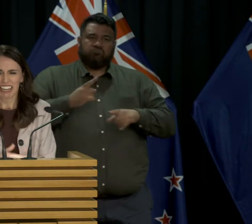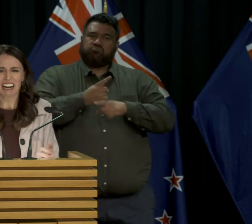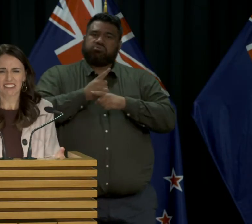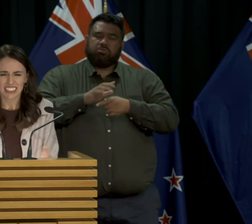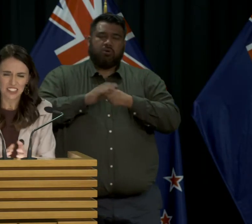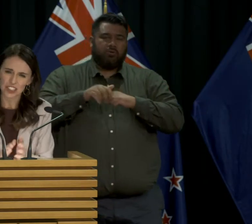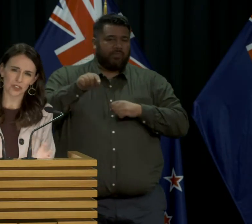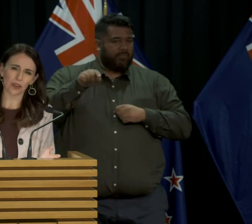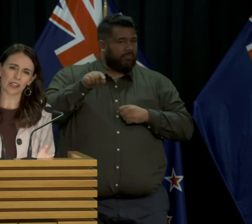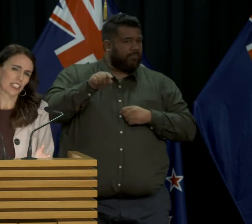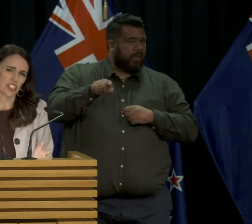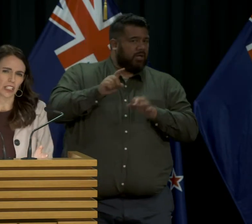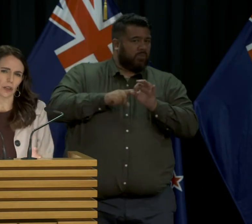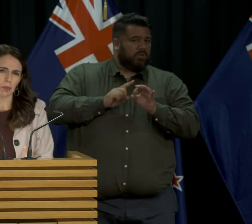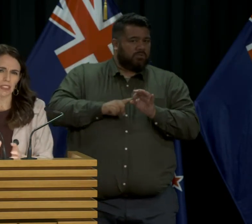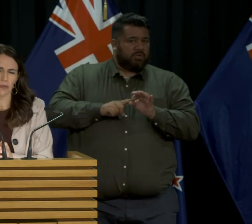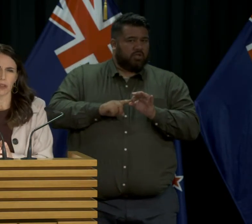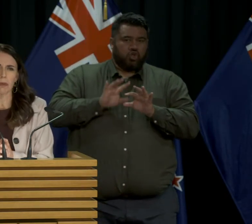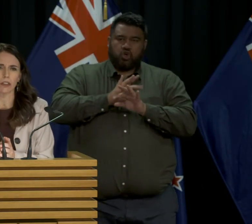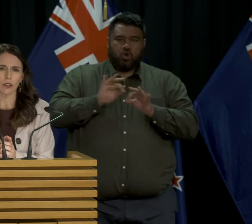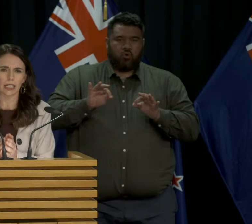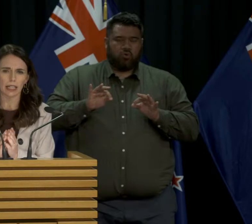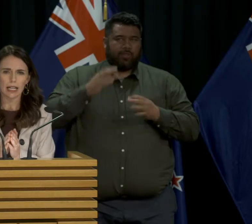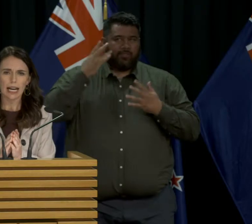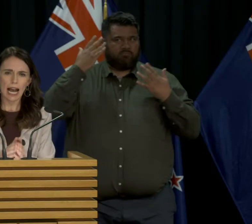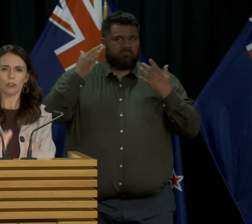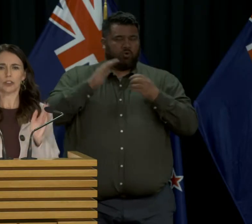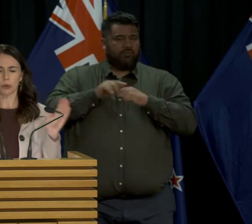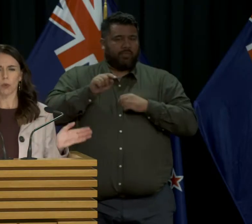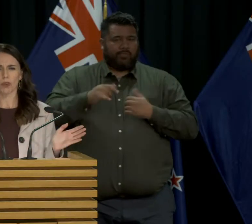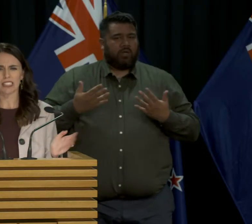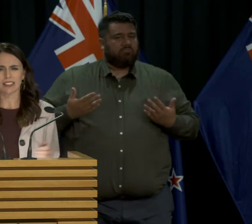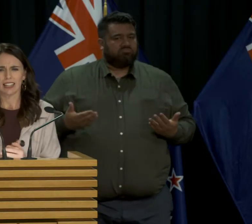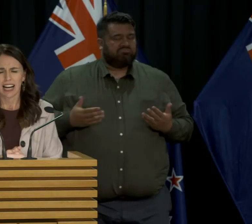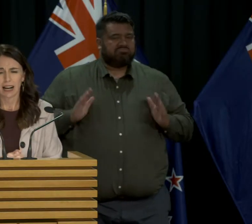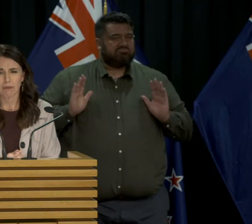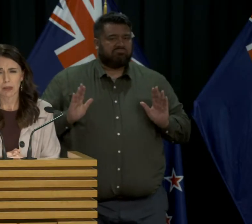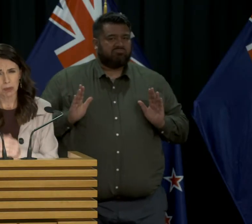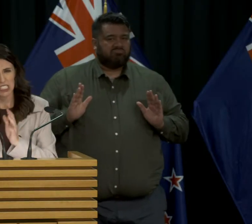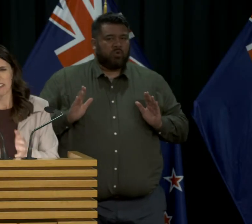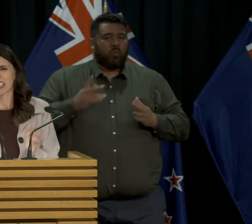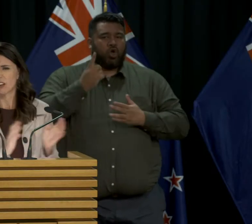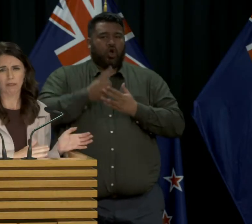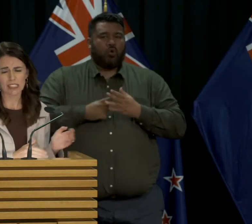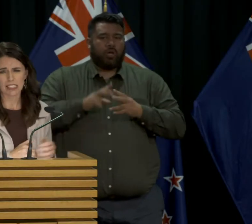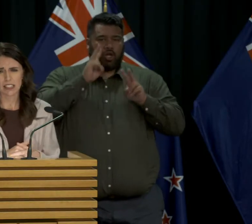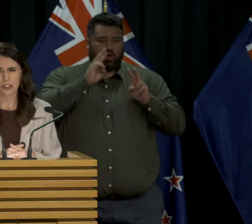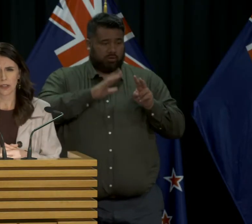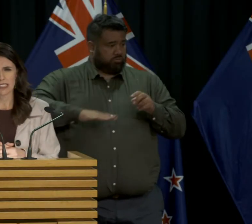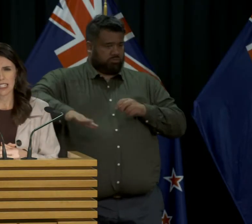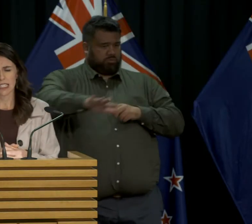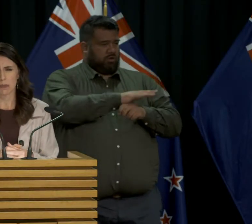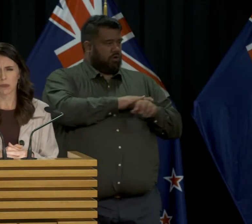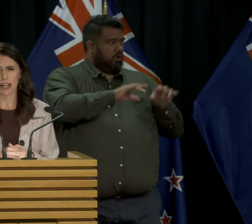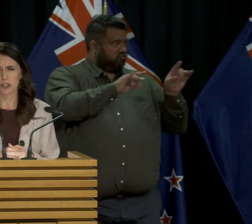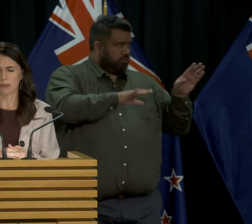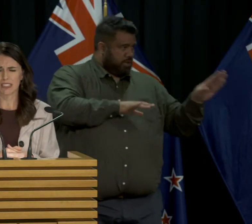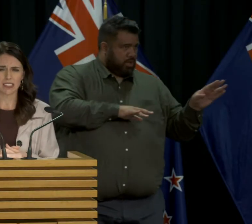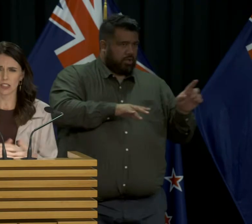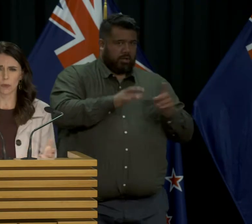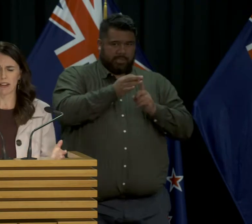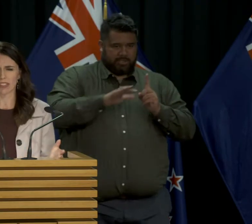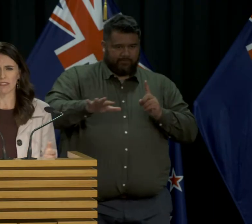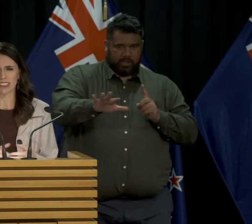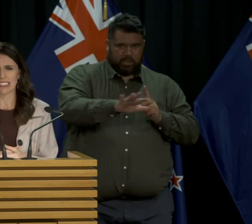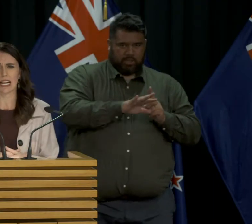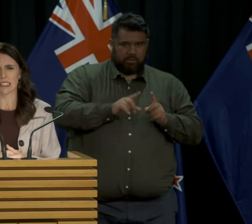discussed or encountered. That's just not on our agenda at present. We've been looking out towards the Pacific and obviously the Trans-Tasman arrangements,